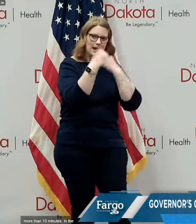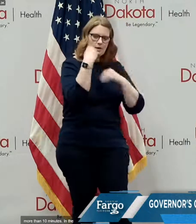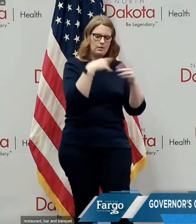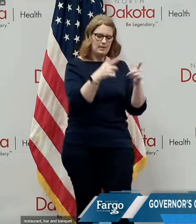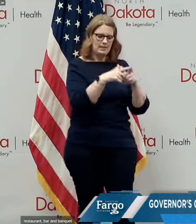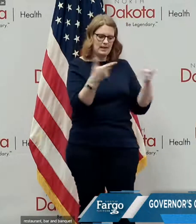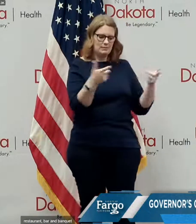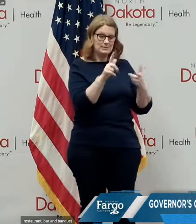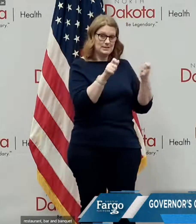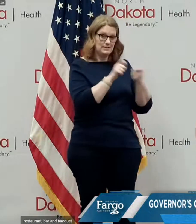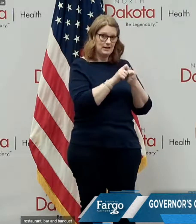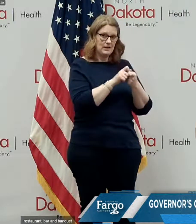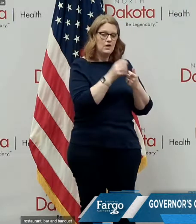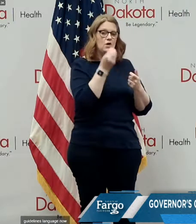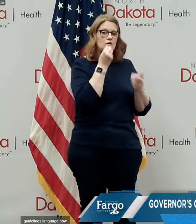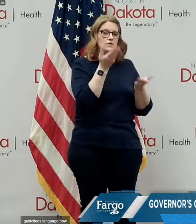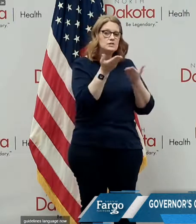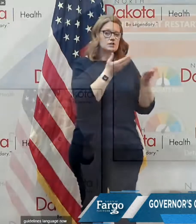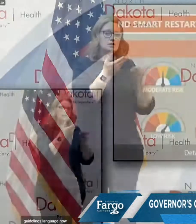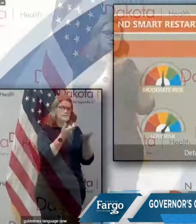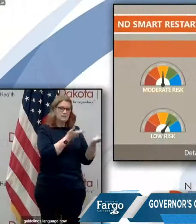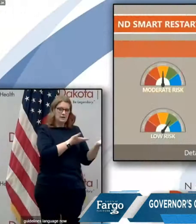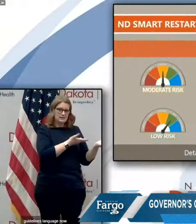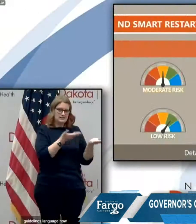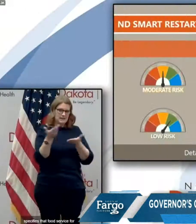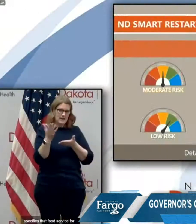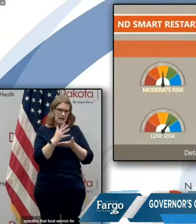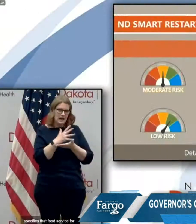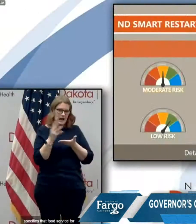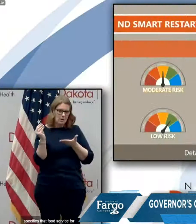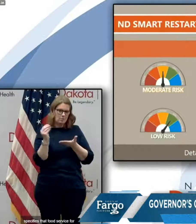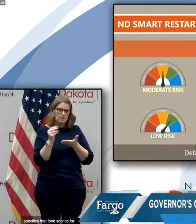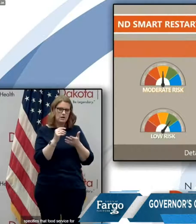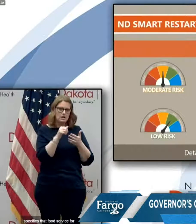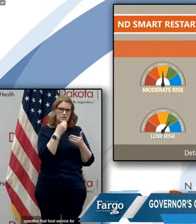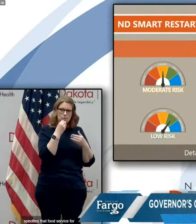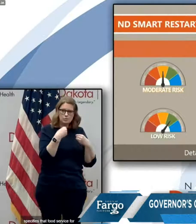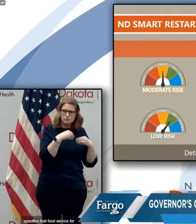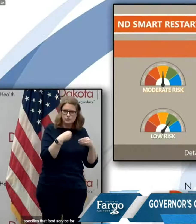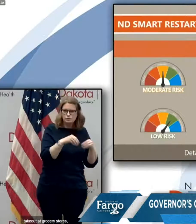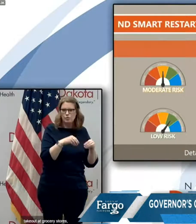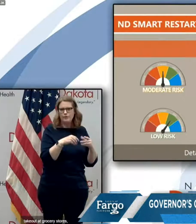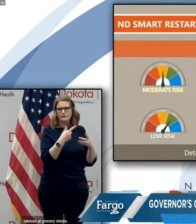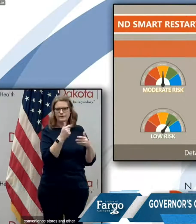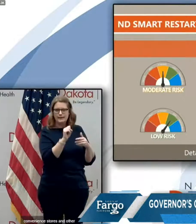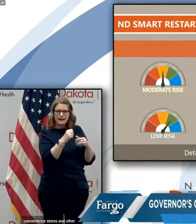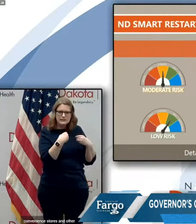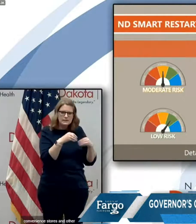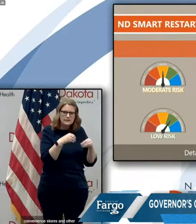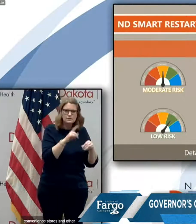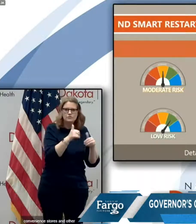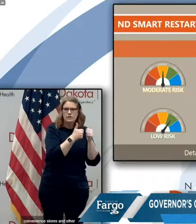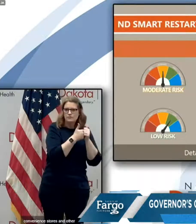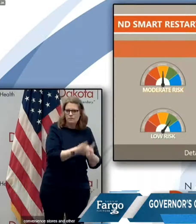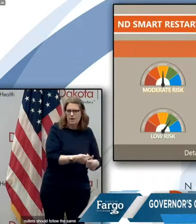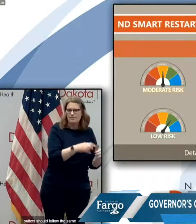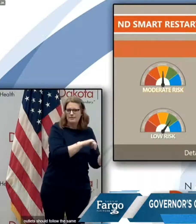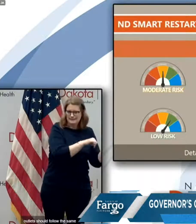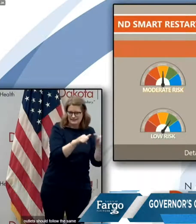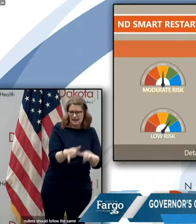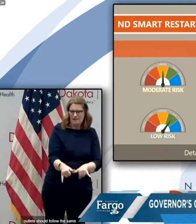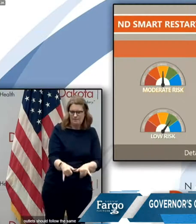language now specifies that food service for takeout at grocery stores, convenience stores, and other outlets should follow the same guidelines and